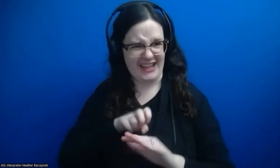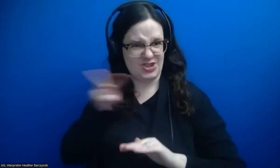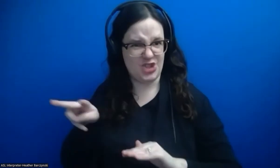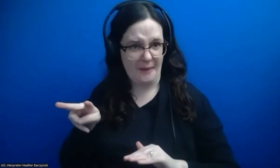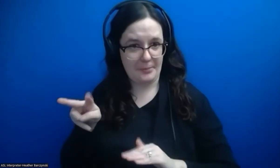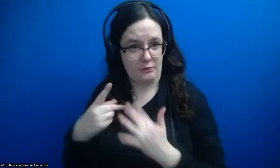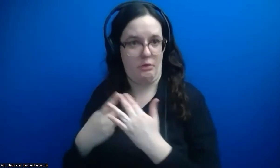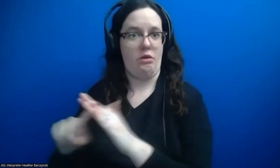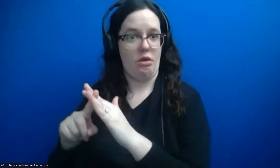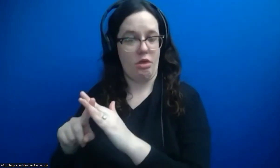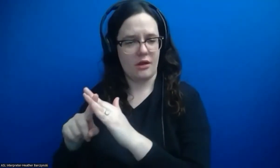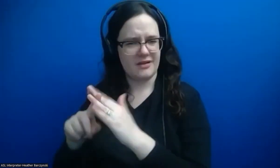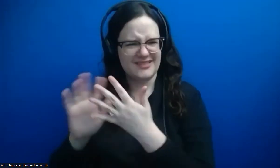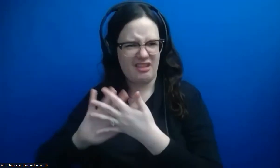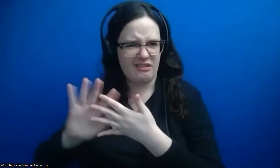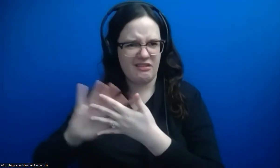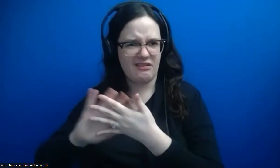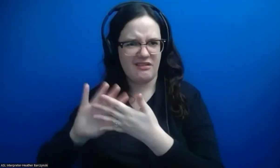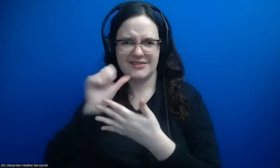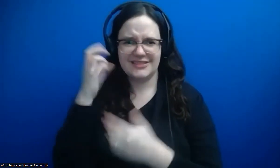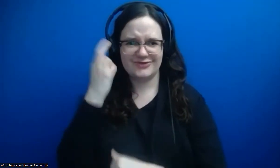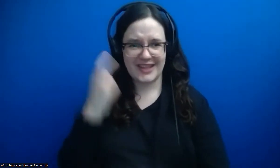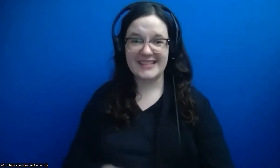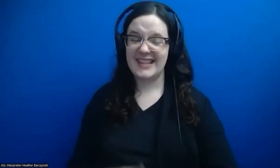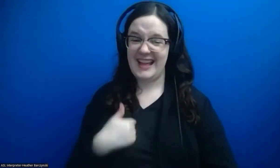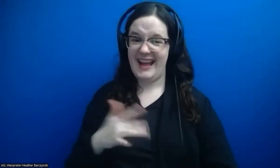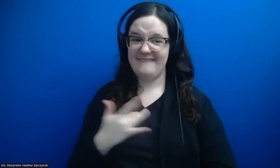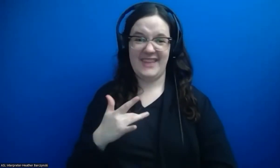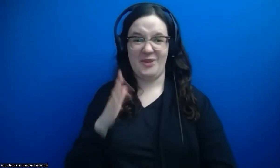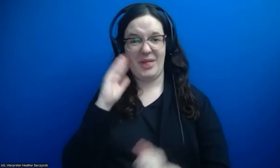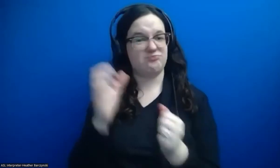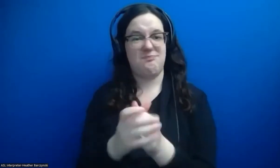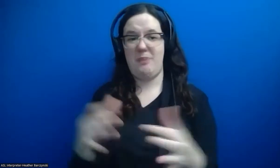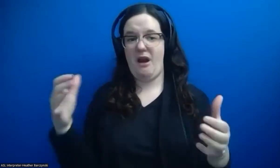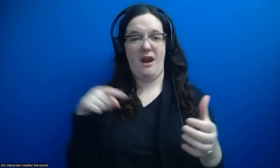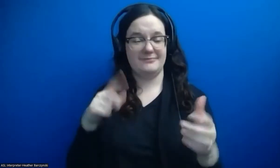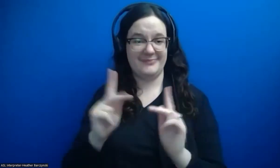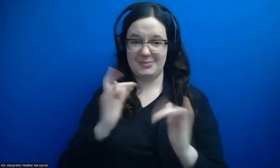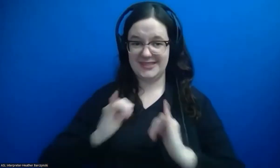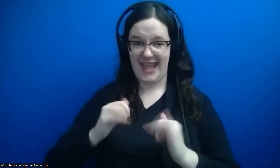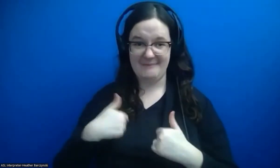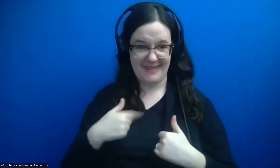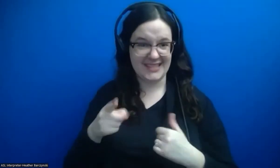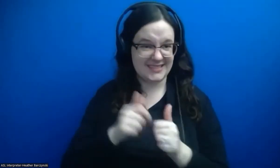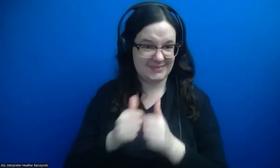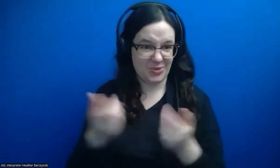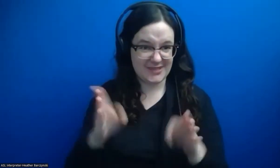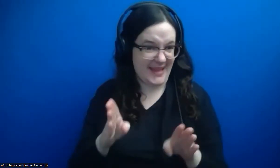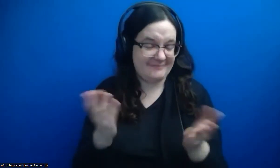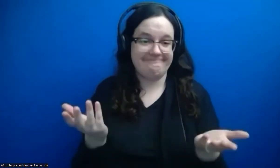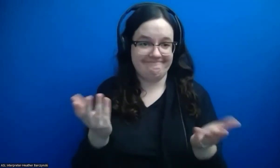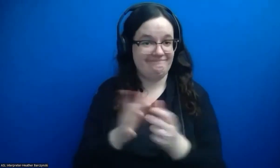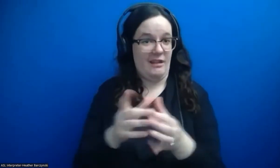that I feel like there's going to be this huge explosion of people like me with the sports betting, because it's being